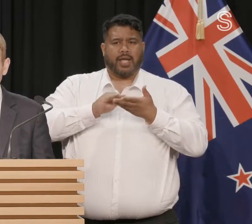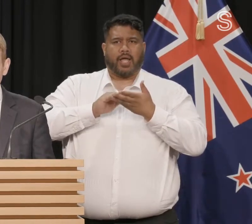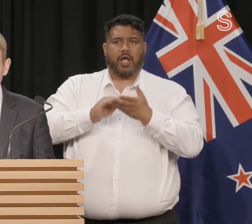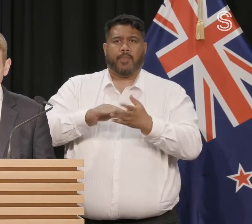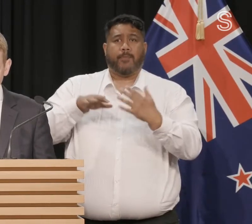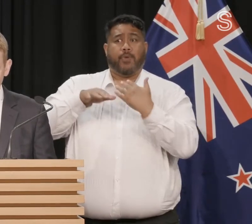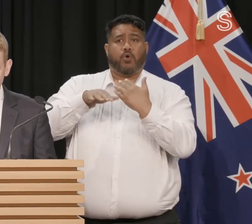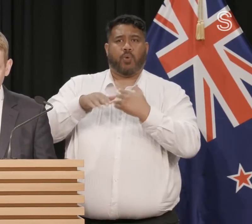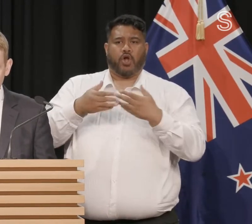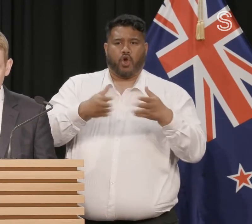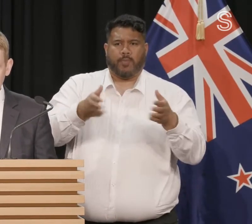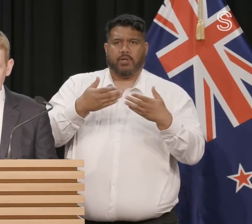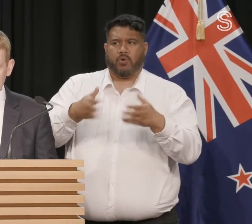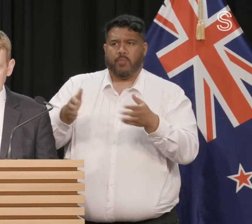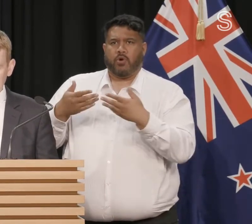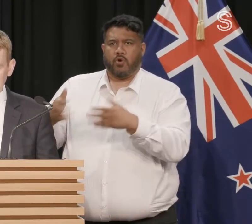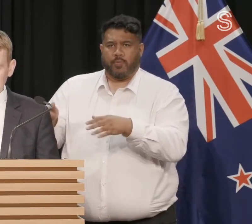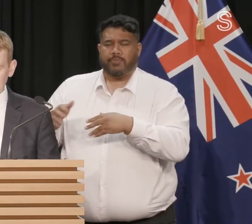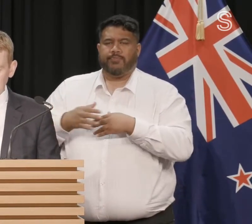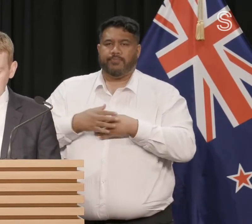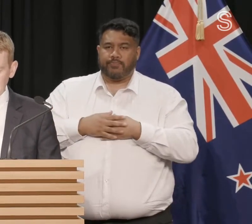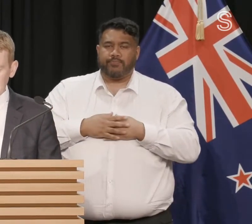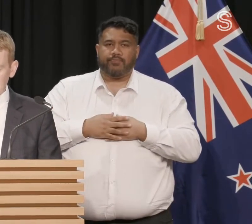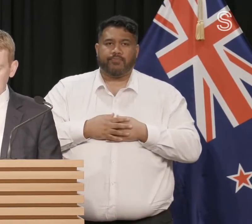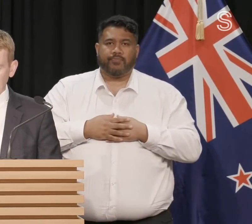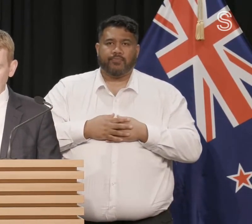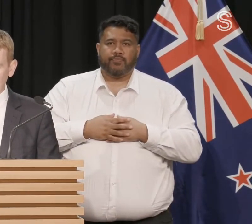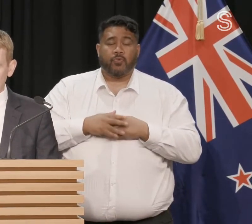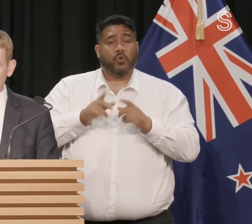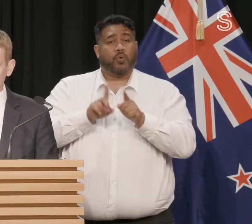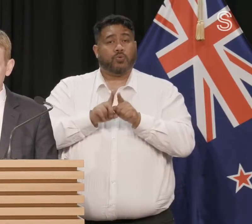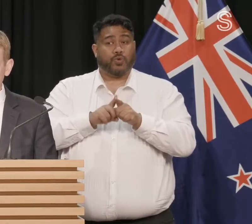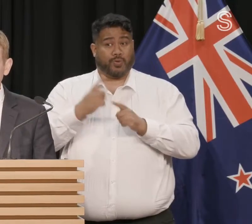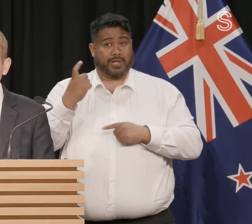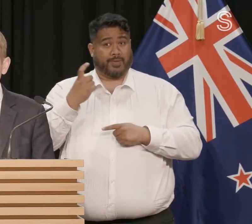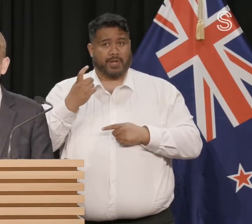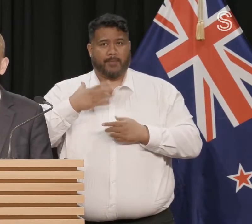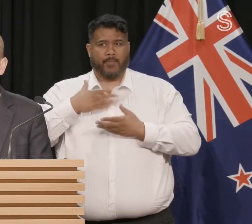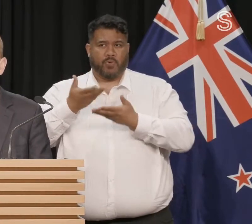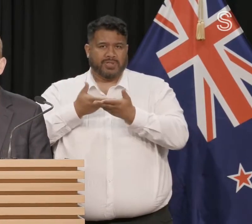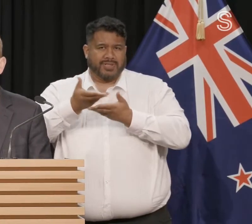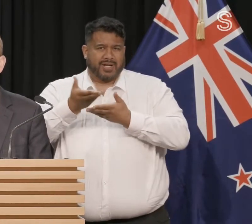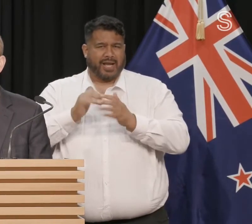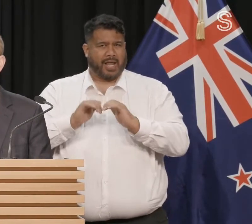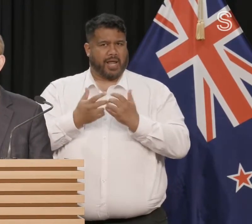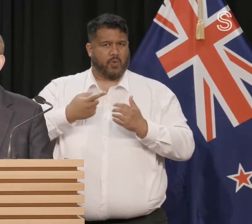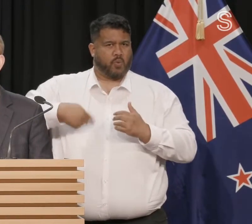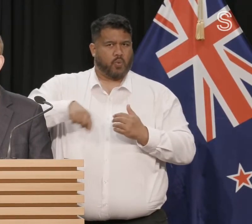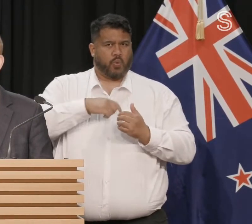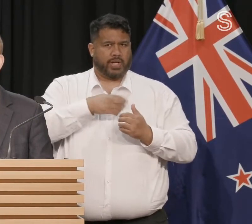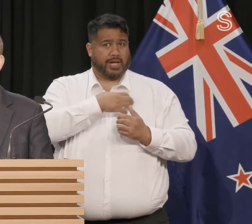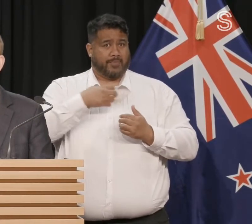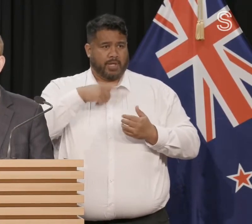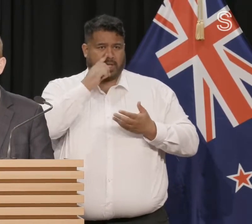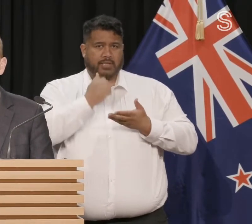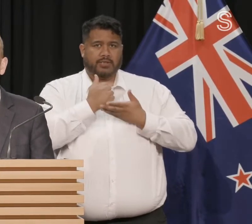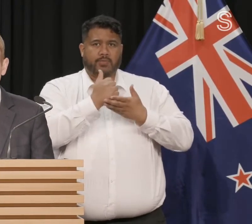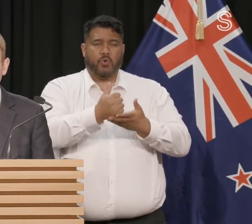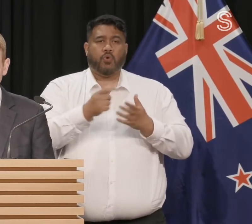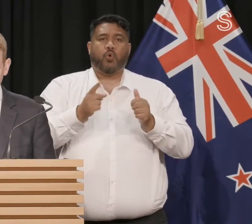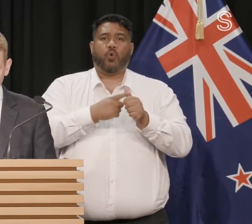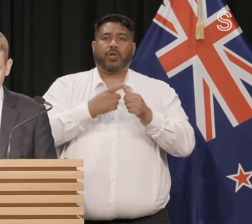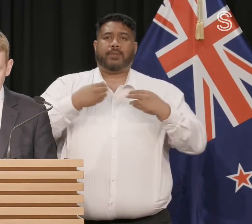can. Further discussions are taking place on the support that we can provide to help Auckland businesses